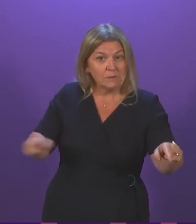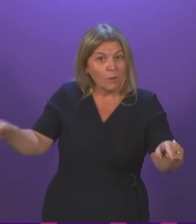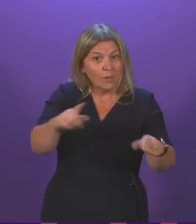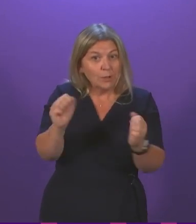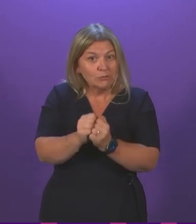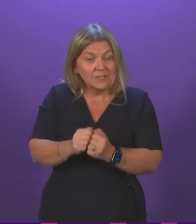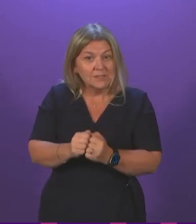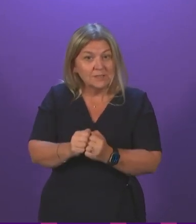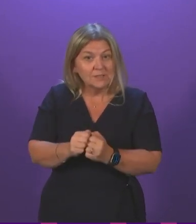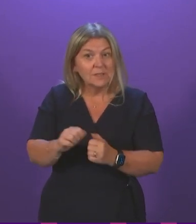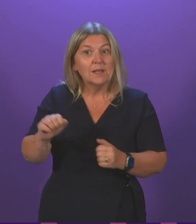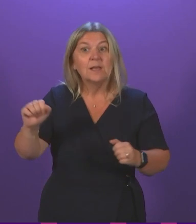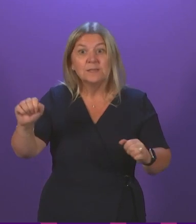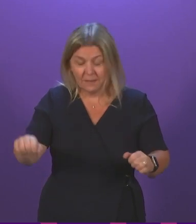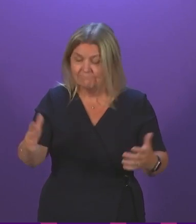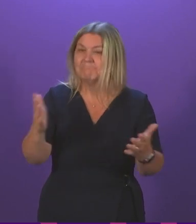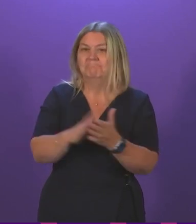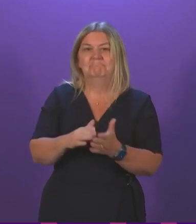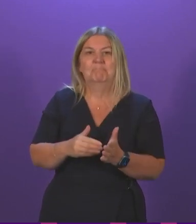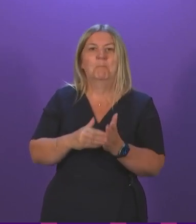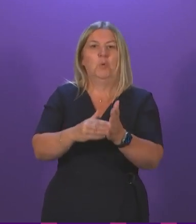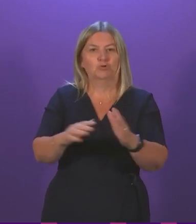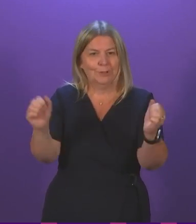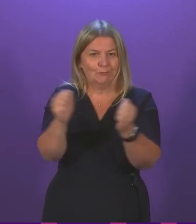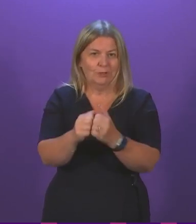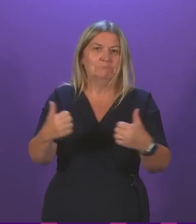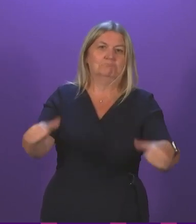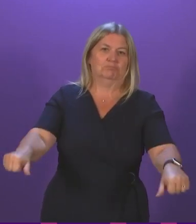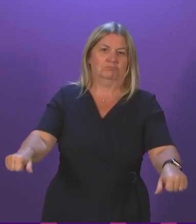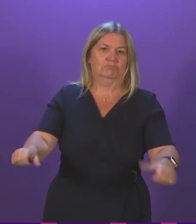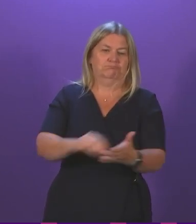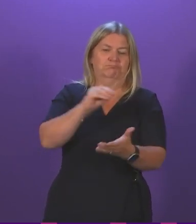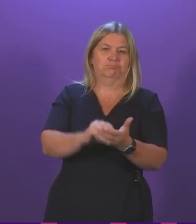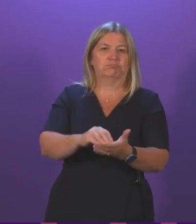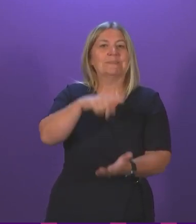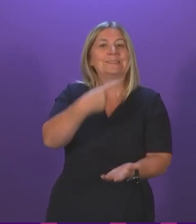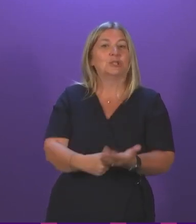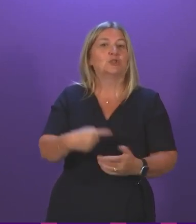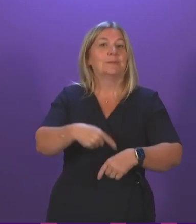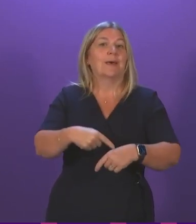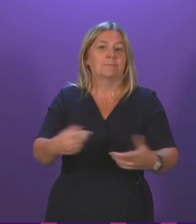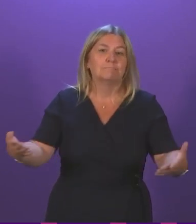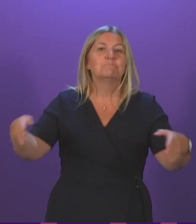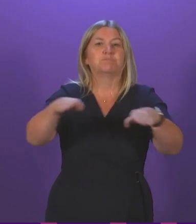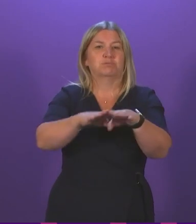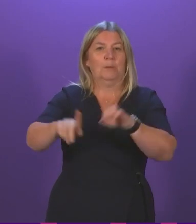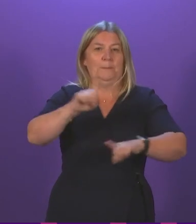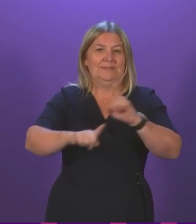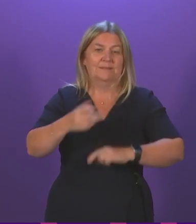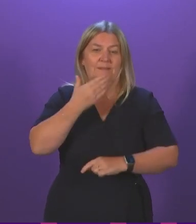agreed? Yes. The motion is therefore agreed. That concludes decision time, and I close this meeting.